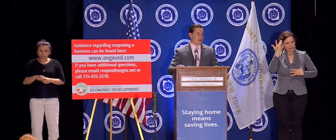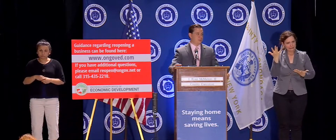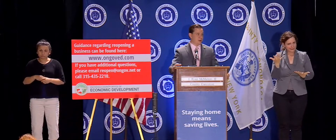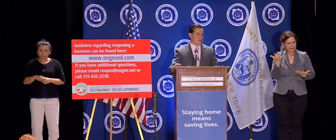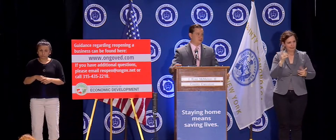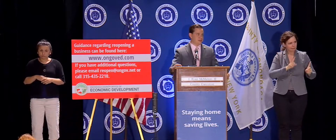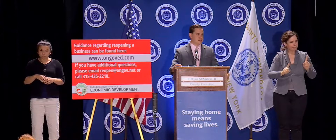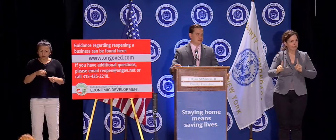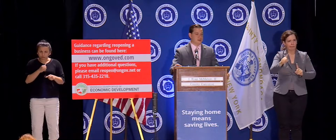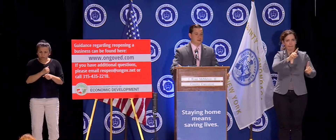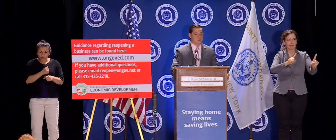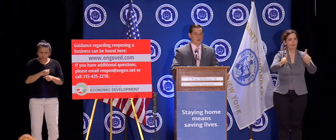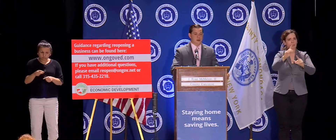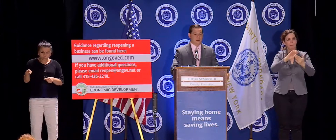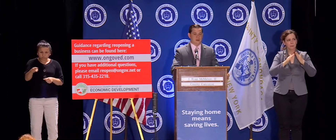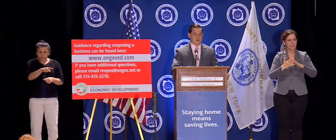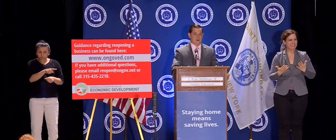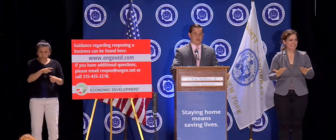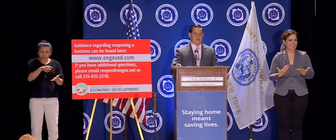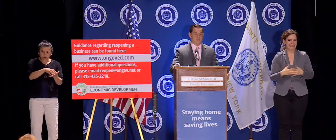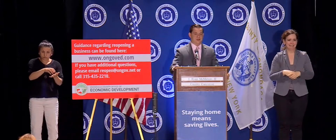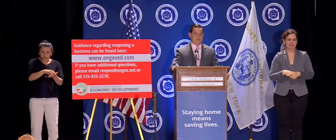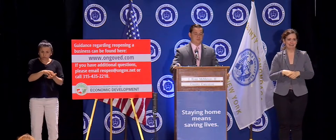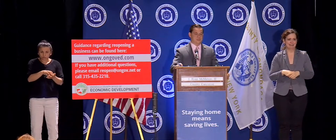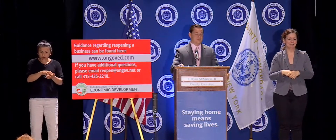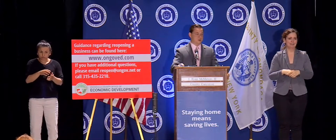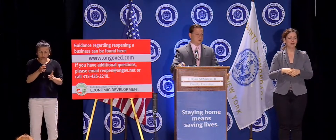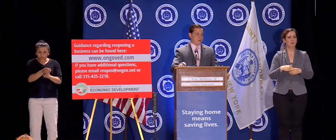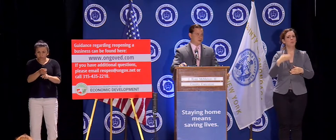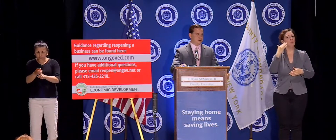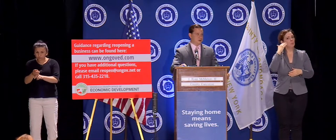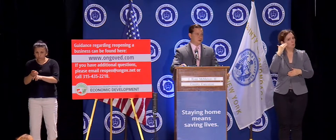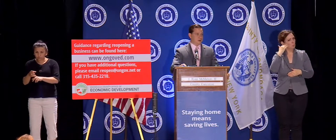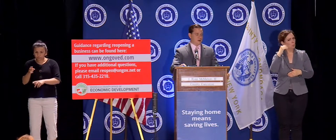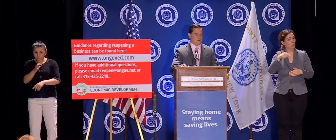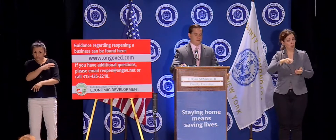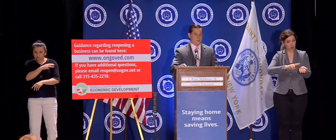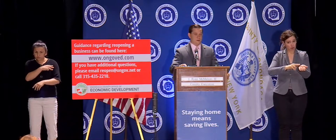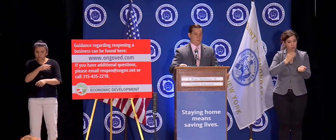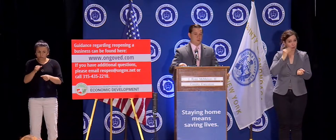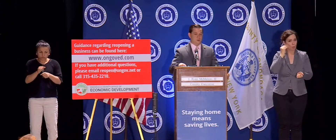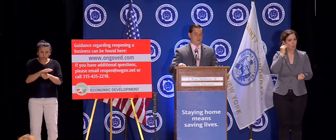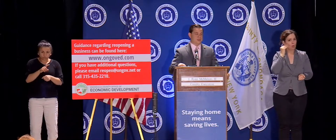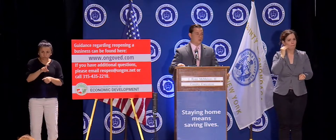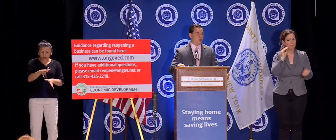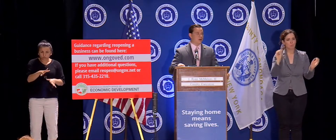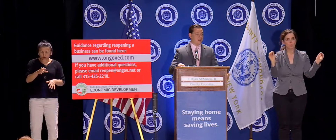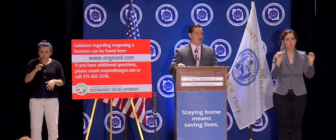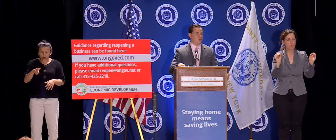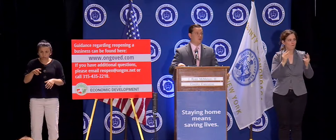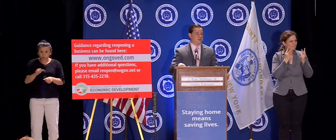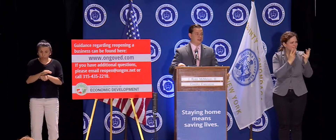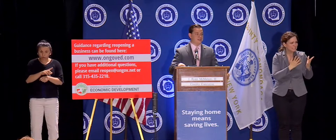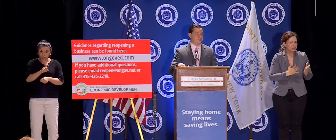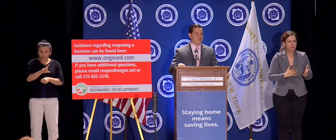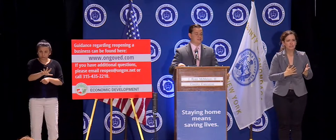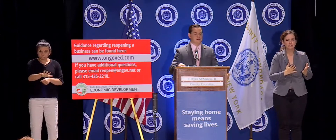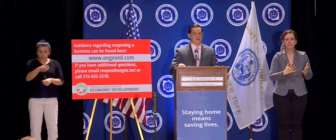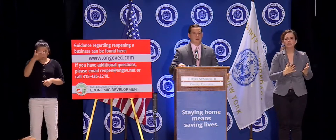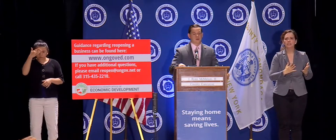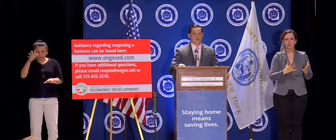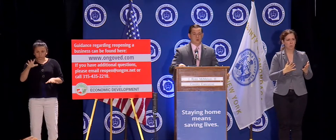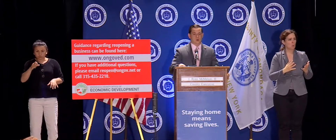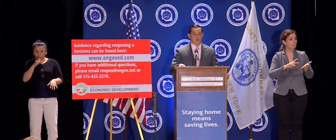did all that proactive testing, and we found it specifically in buildings that we already had COVID